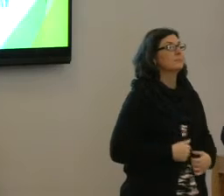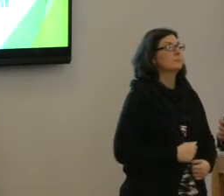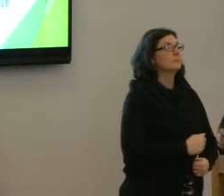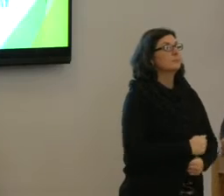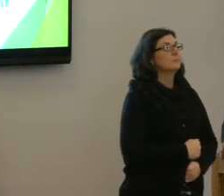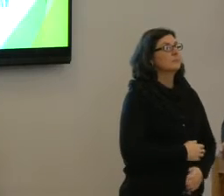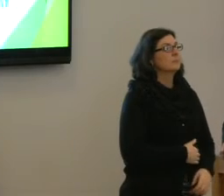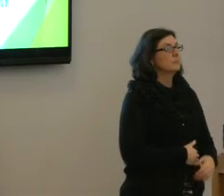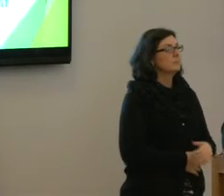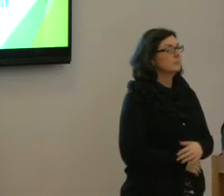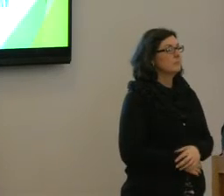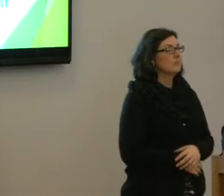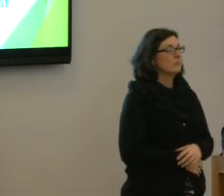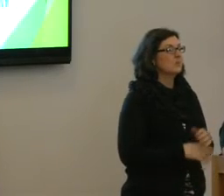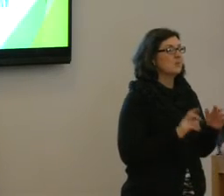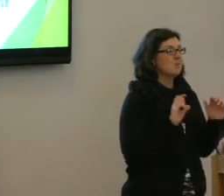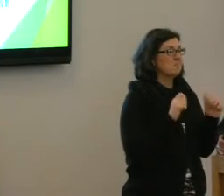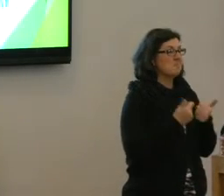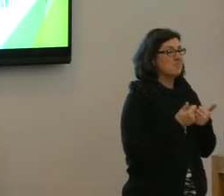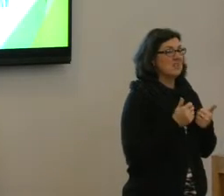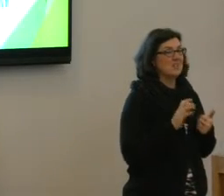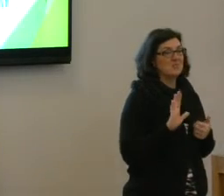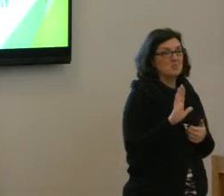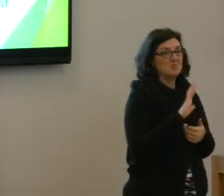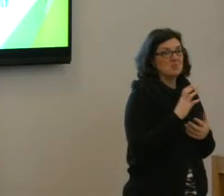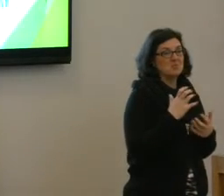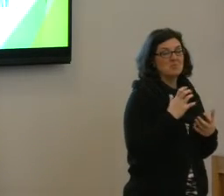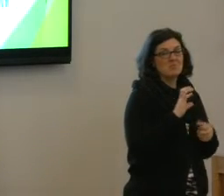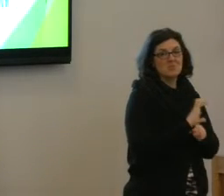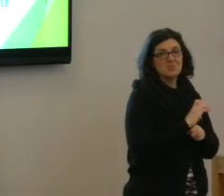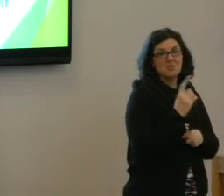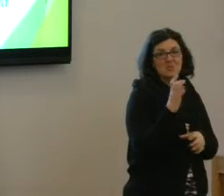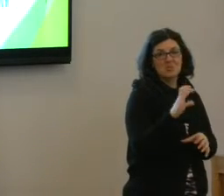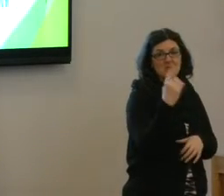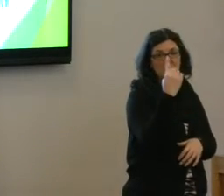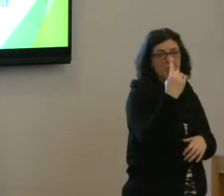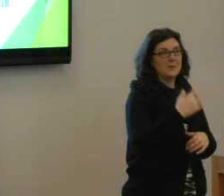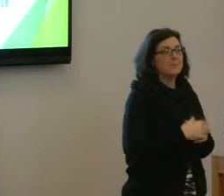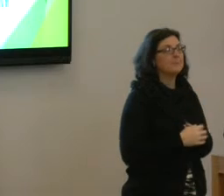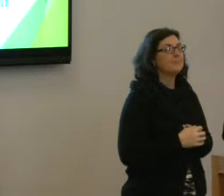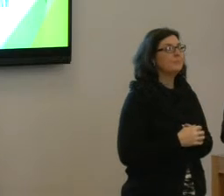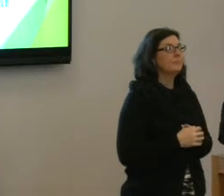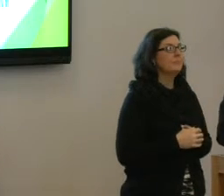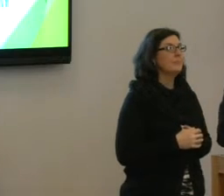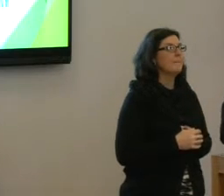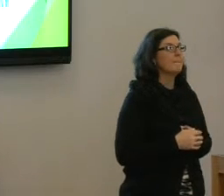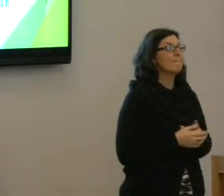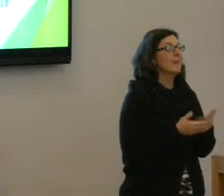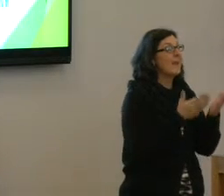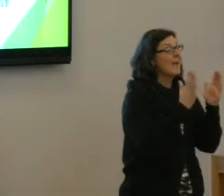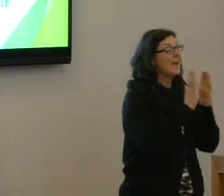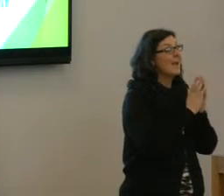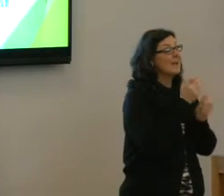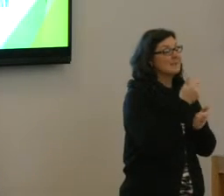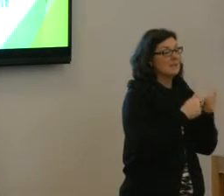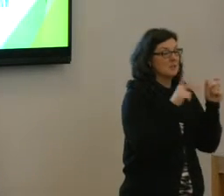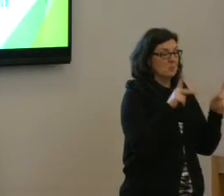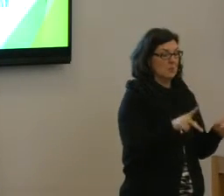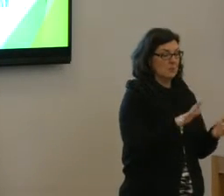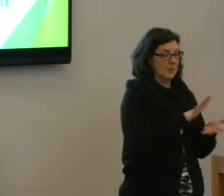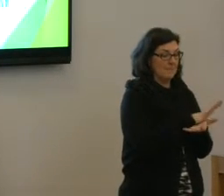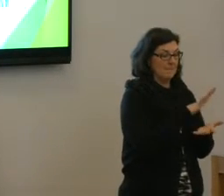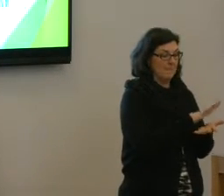Challenge you to do something in your church sometime. It's a really simple exercise. I love to do it. Ask everybody to take out a piece of